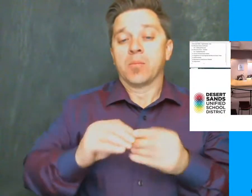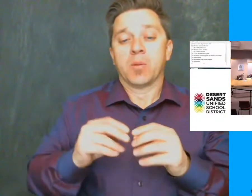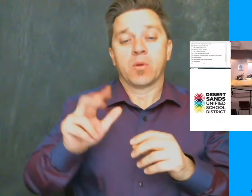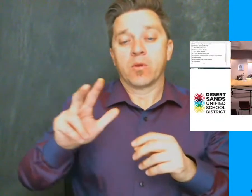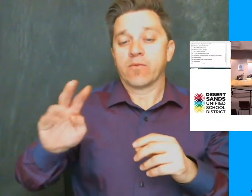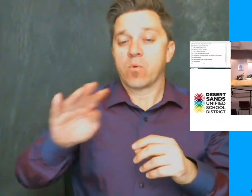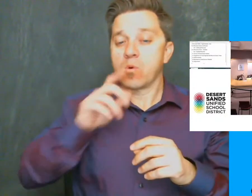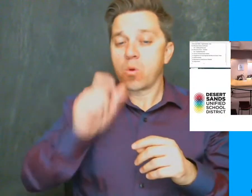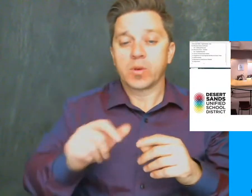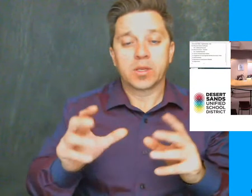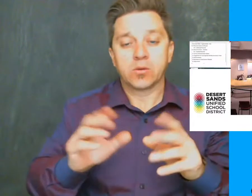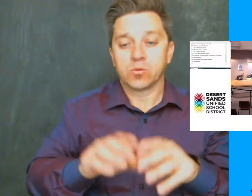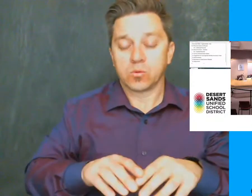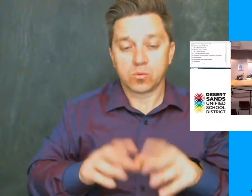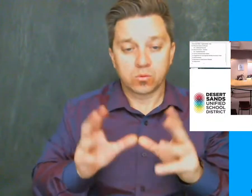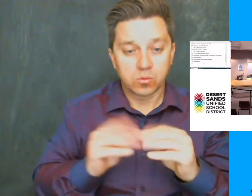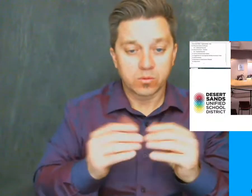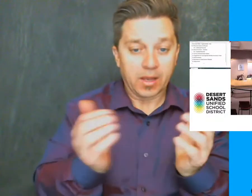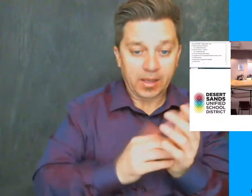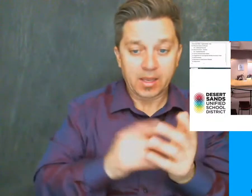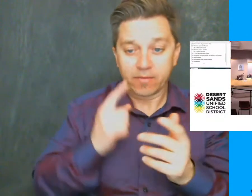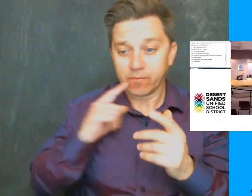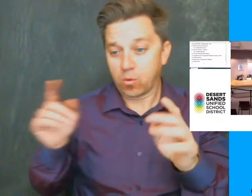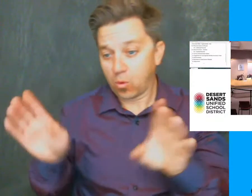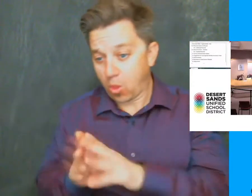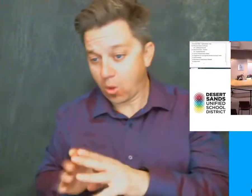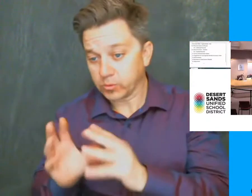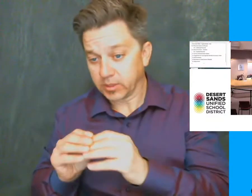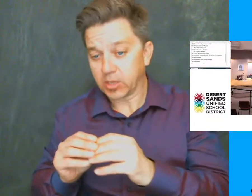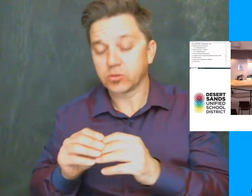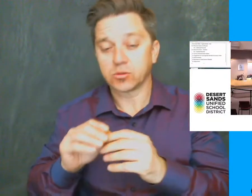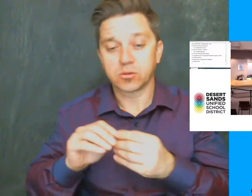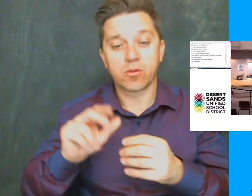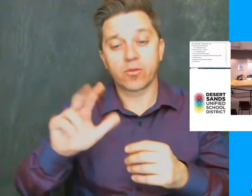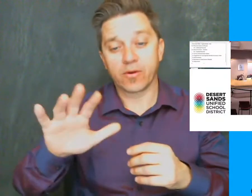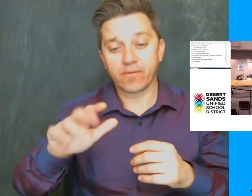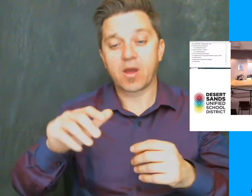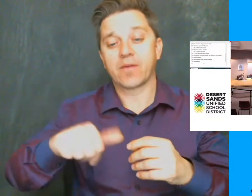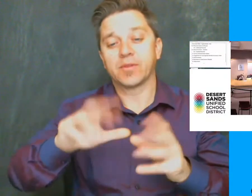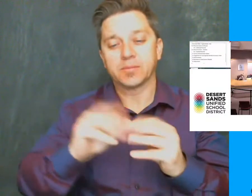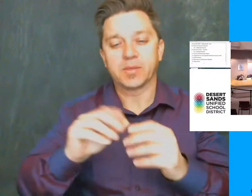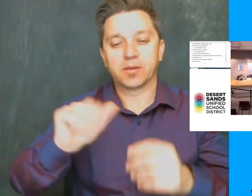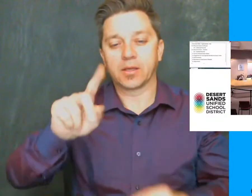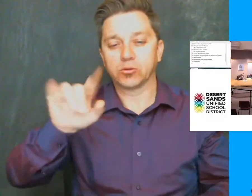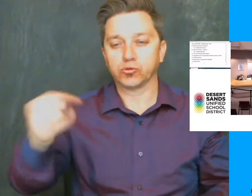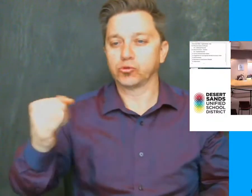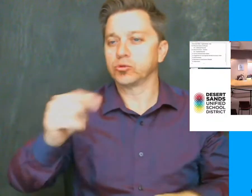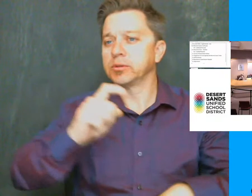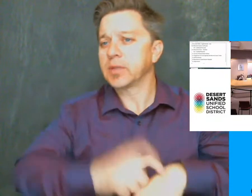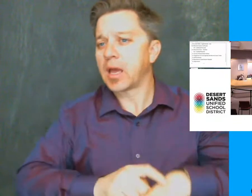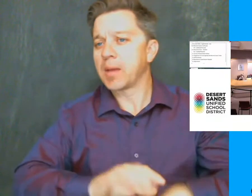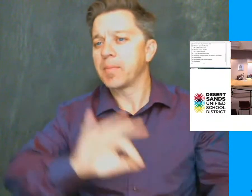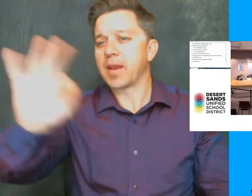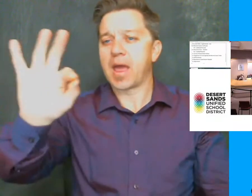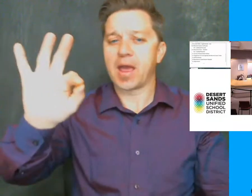closed session. 35, adjournment. This meeting is adjourned at